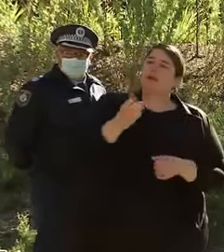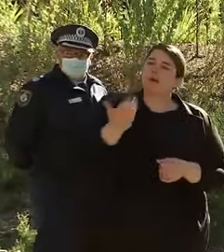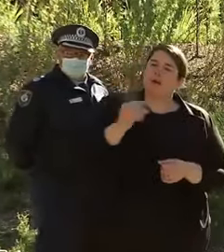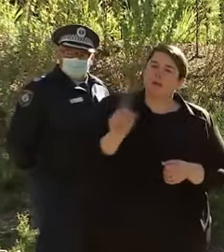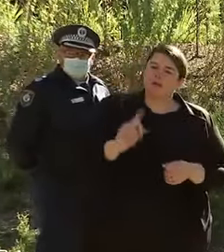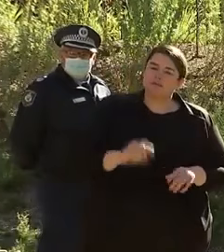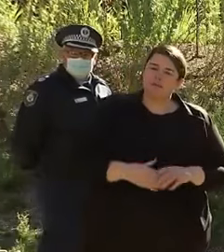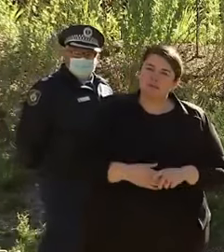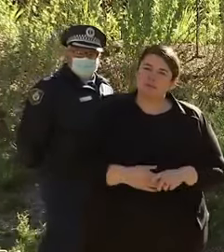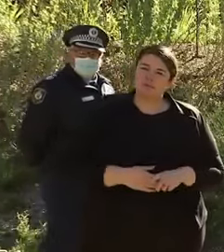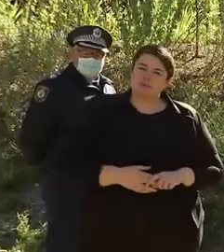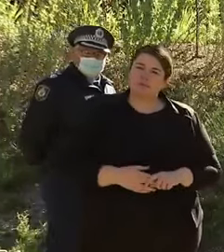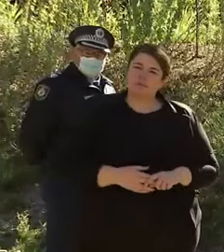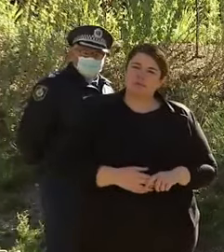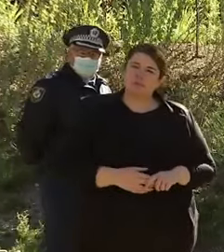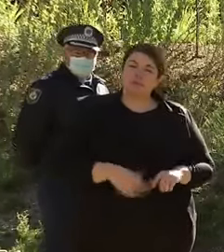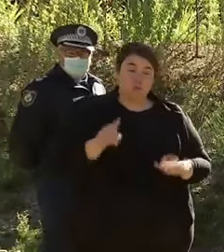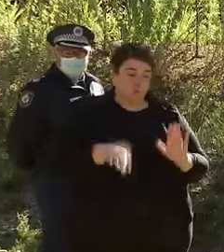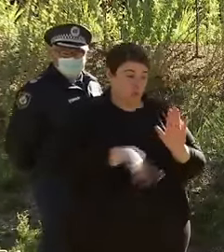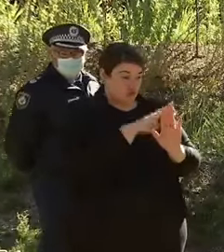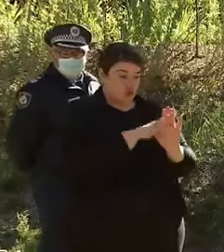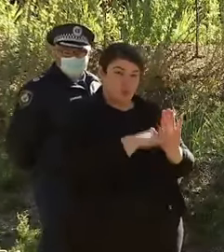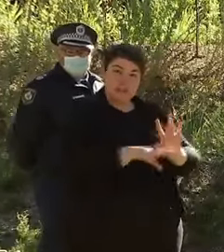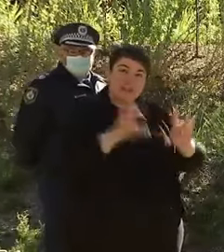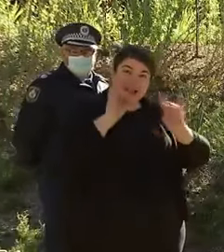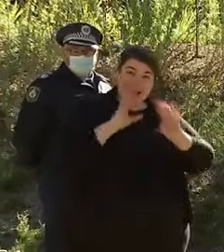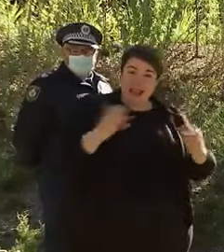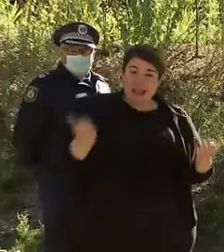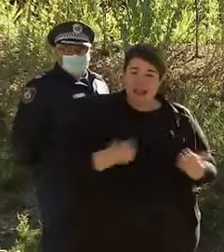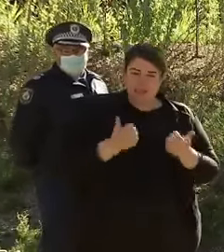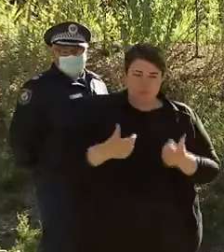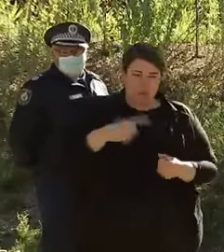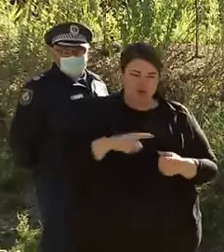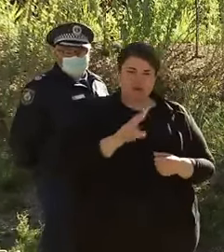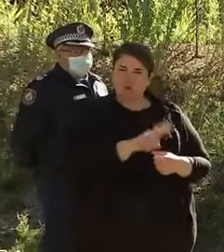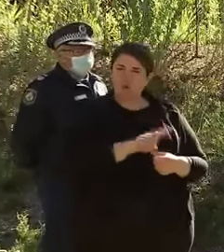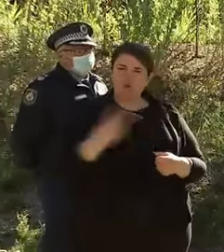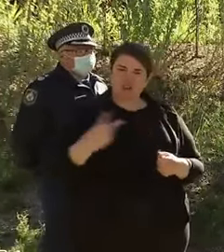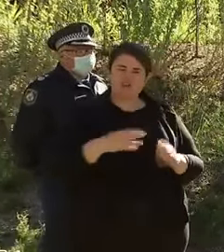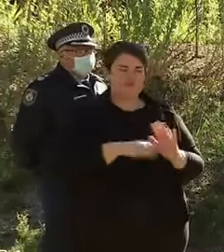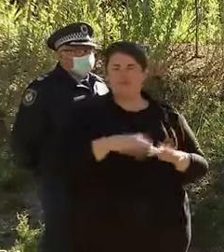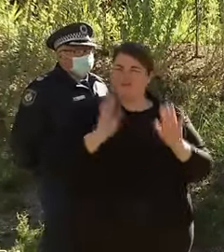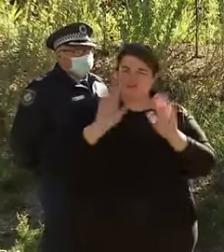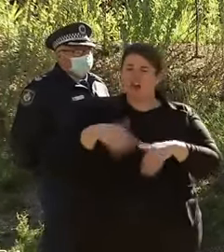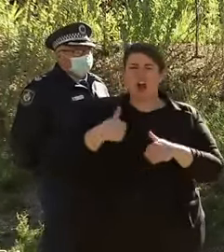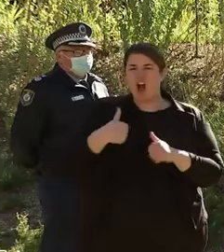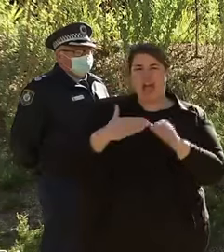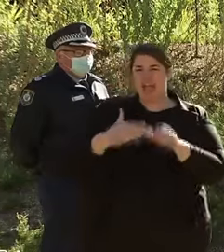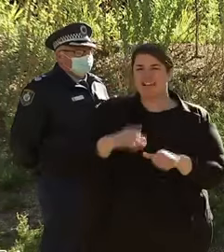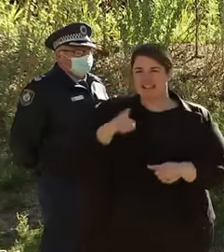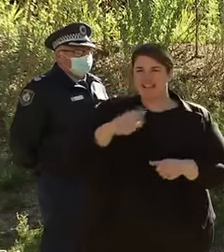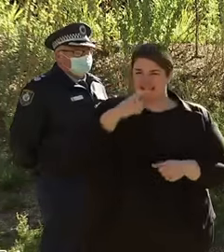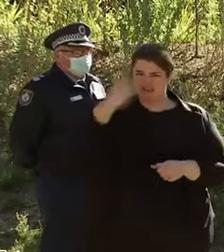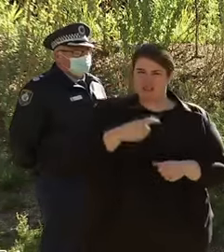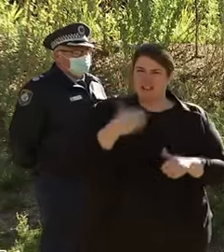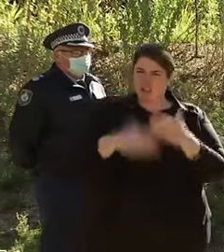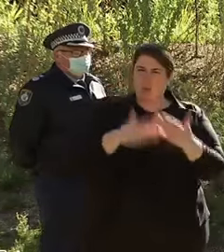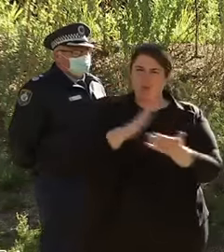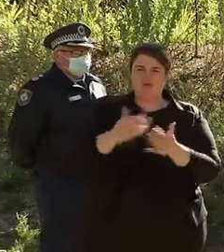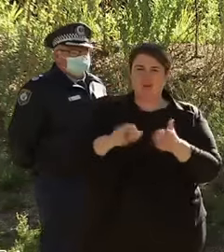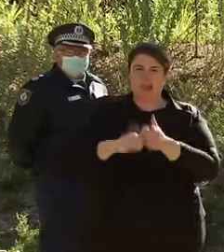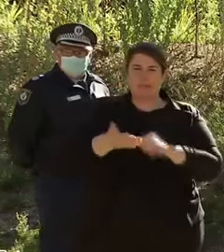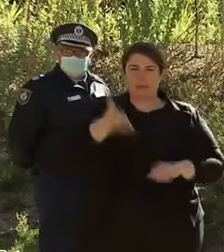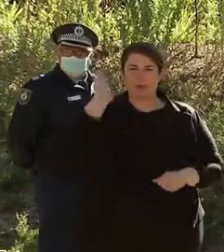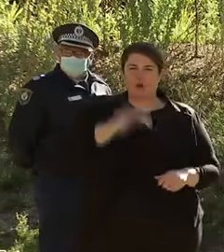if the initial guidelines were sufficient and clear enough, why did you need to change the health order? James, on I've just Friday? Answered that, and seriously, you need to get on with the real game. Yes,